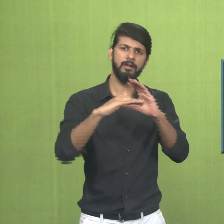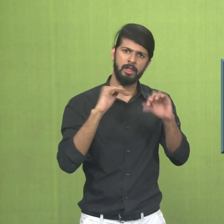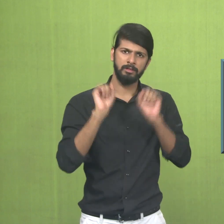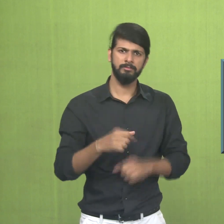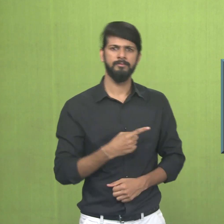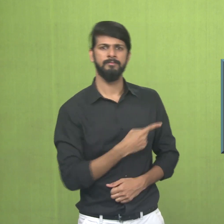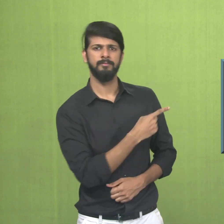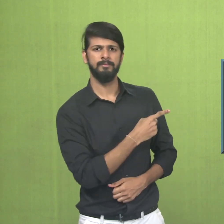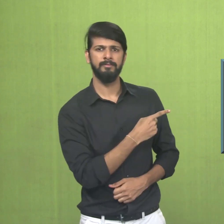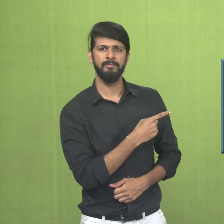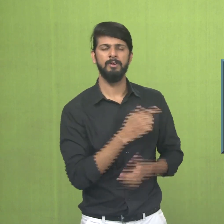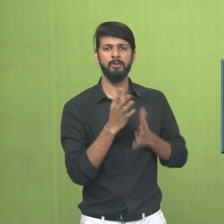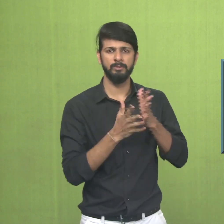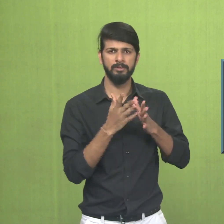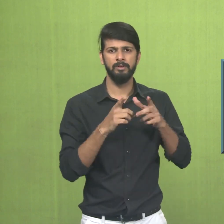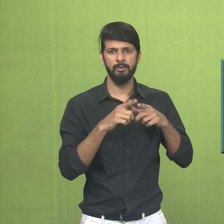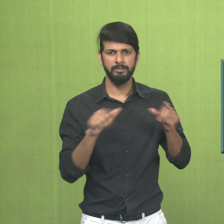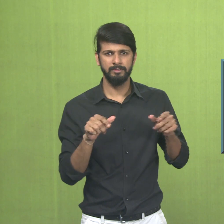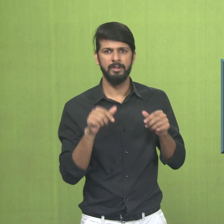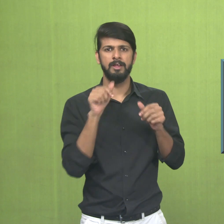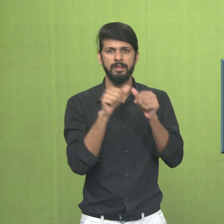For any queries, email us at